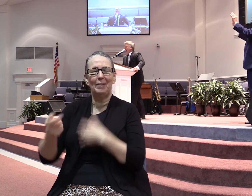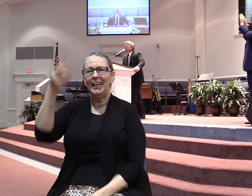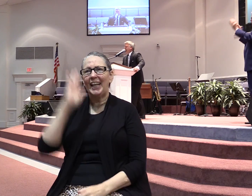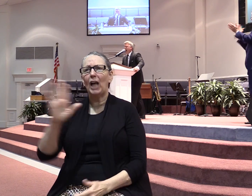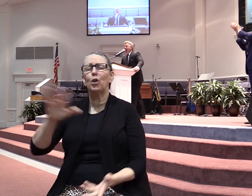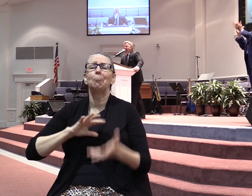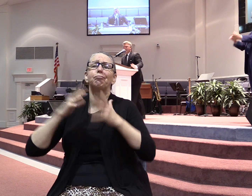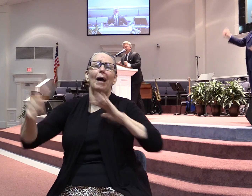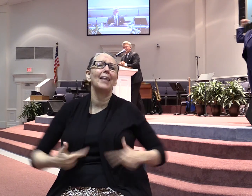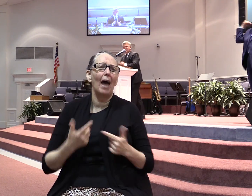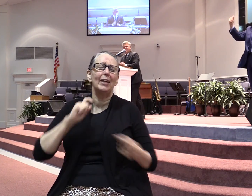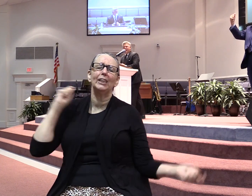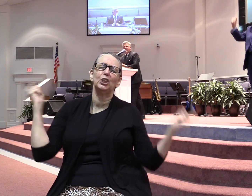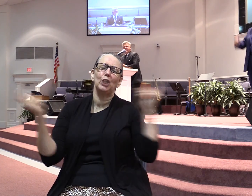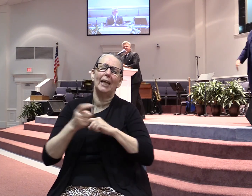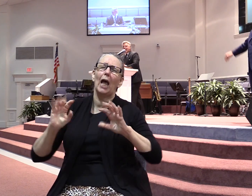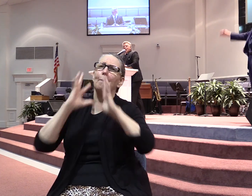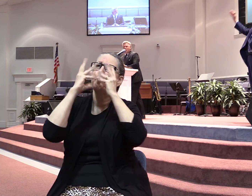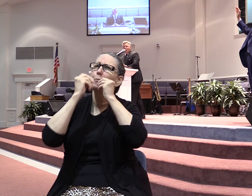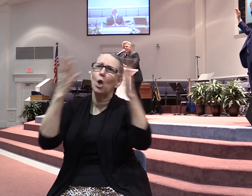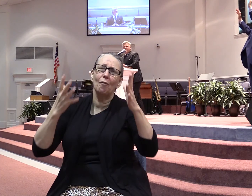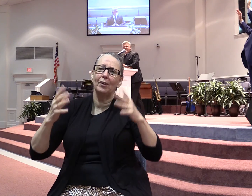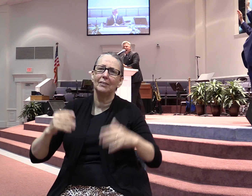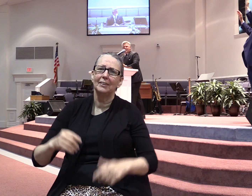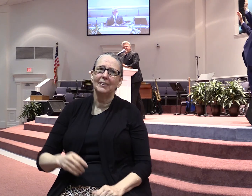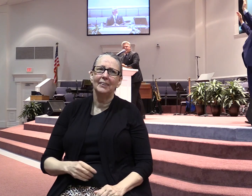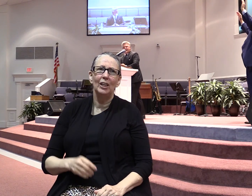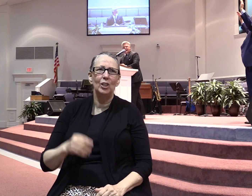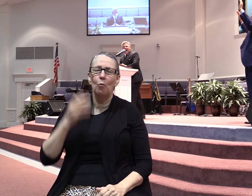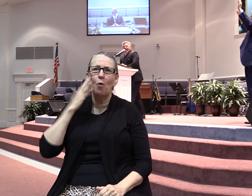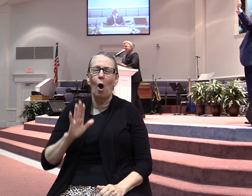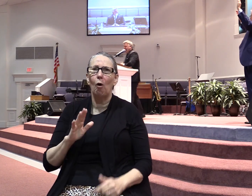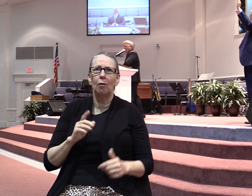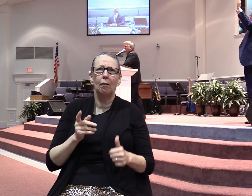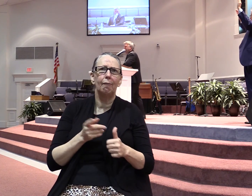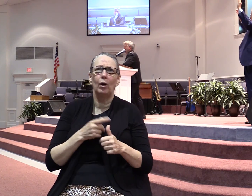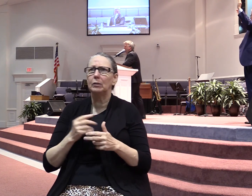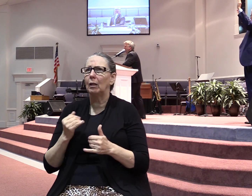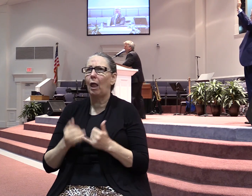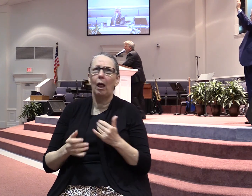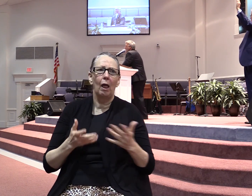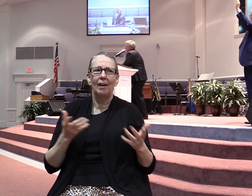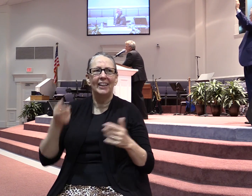your disaster and make it so miraculous you won't be able to tell the difference. He can work